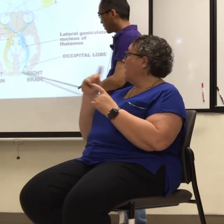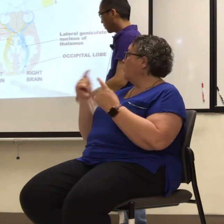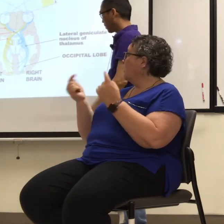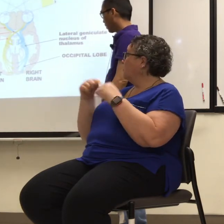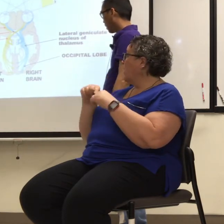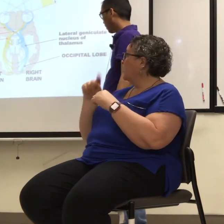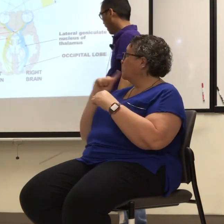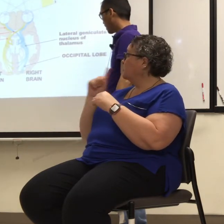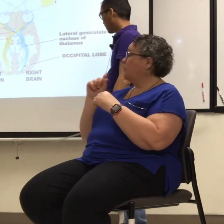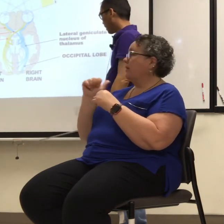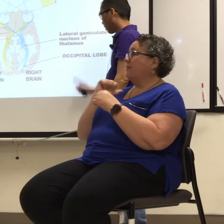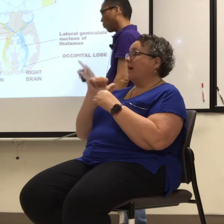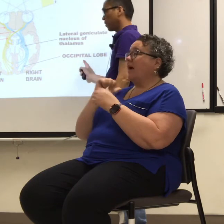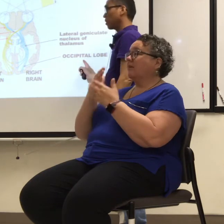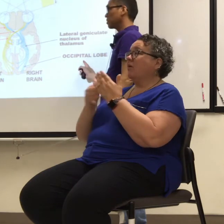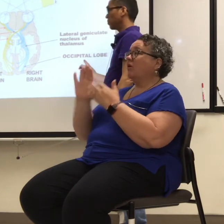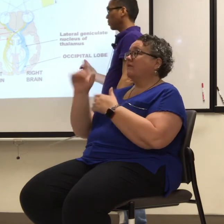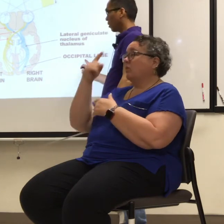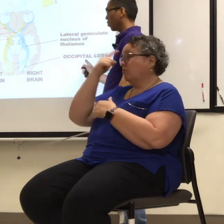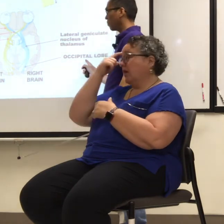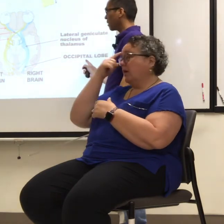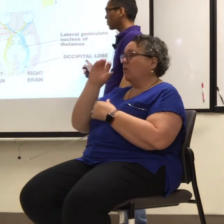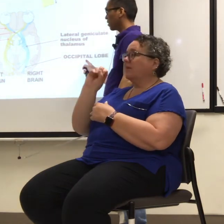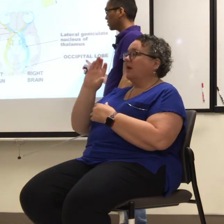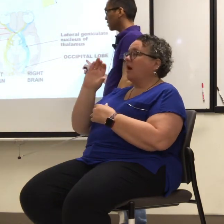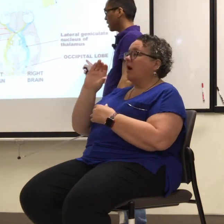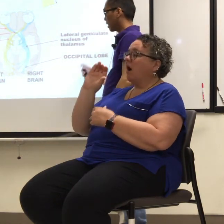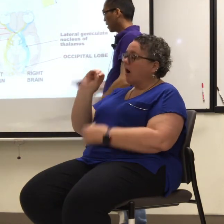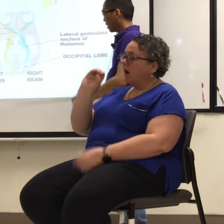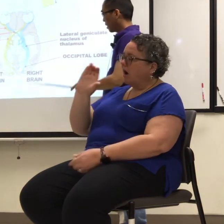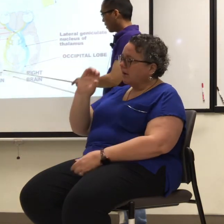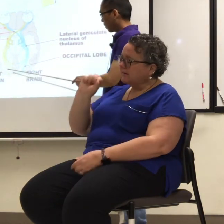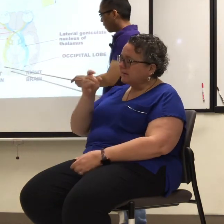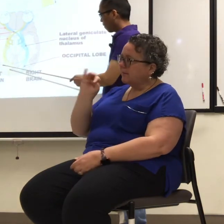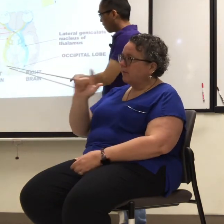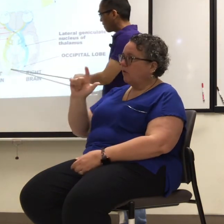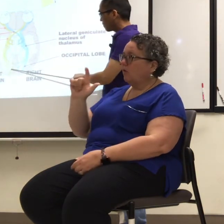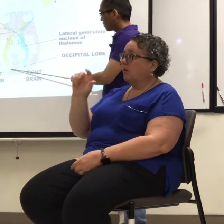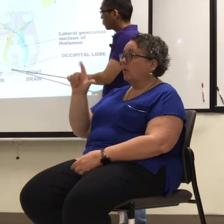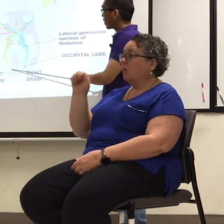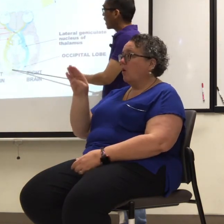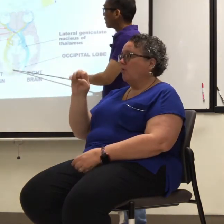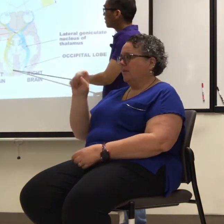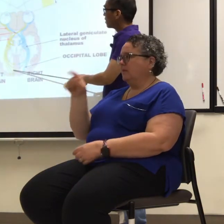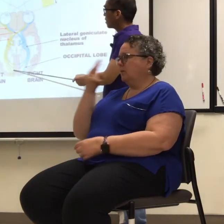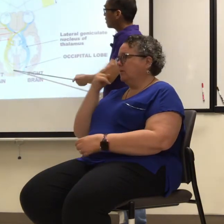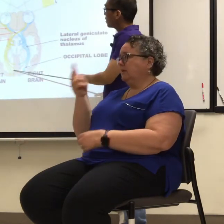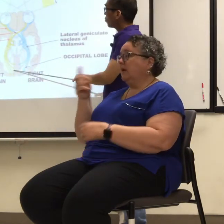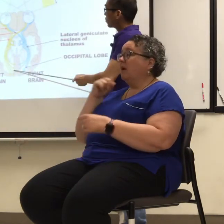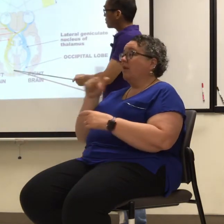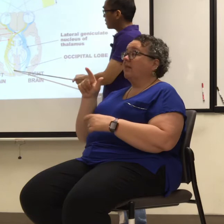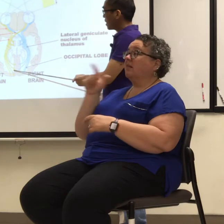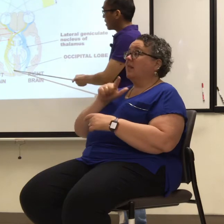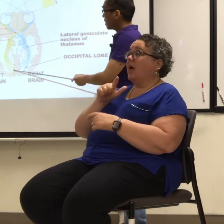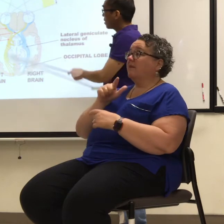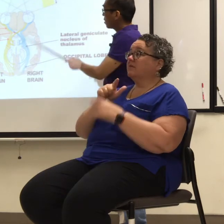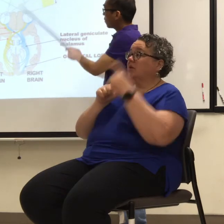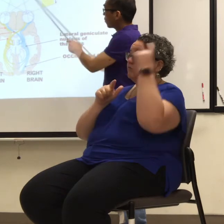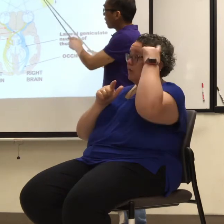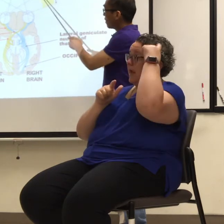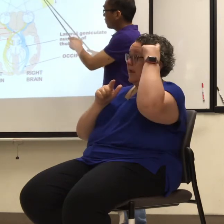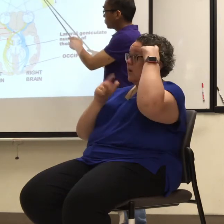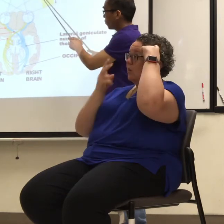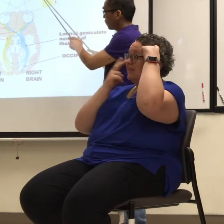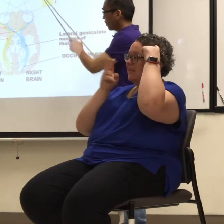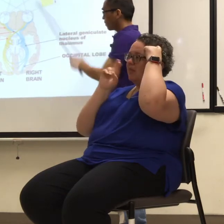the posterior aspect or the occipital lobe, that's what you see. The left brain will see